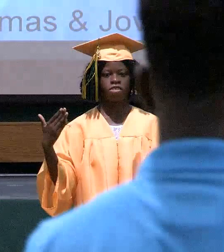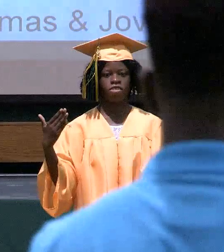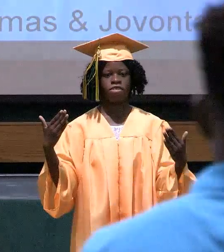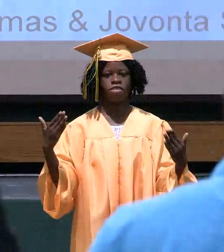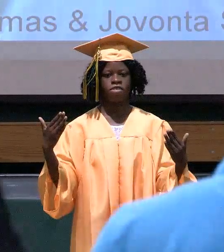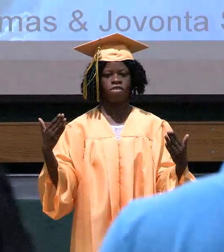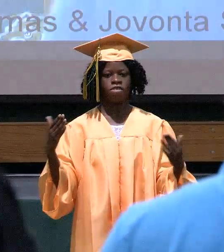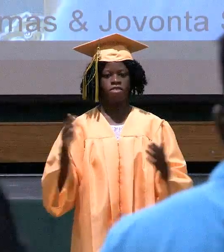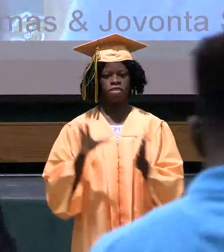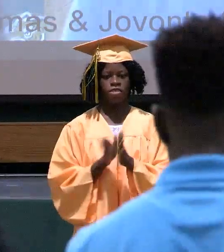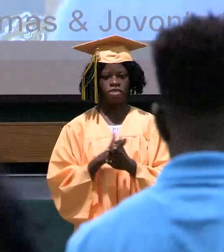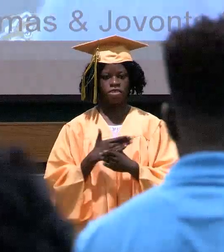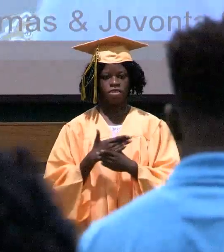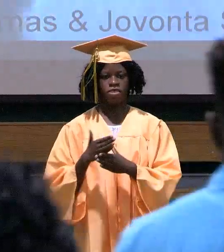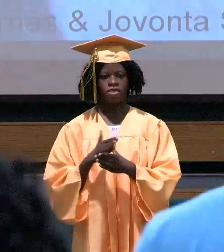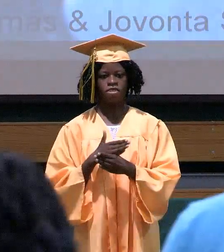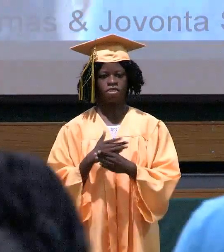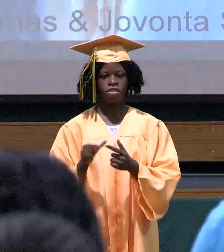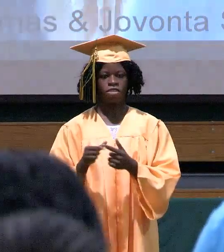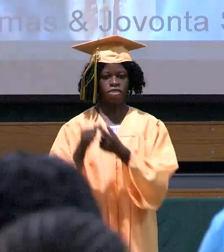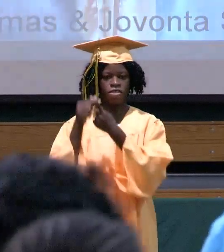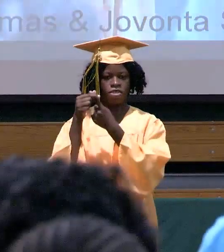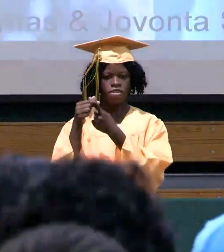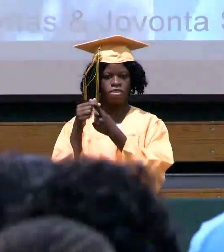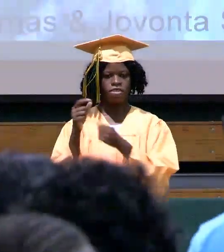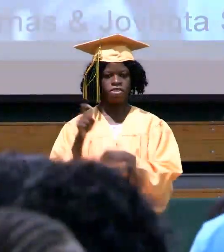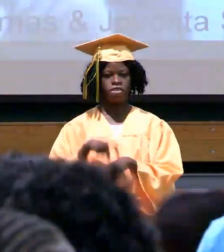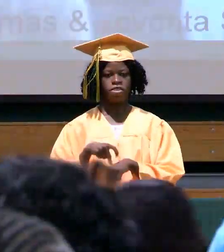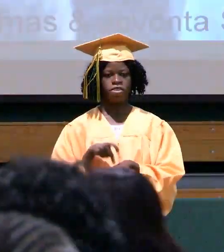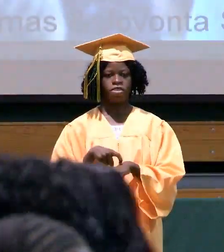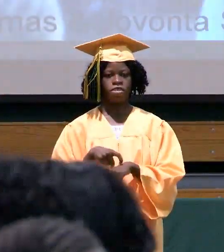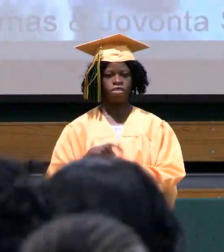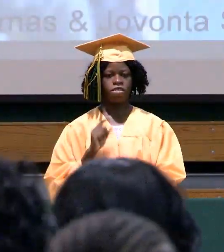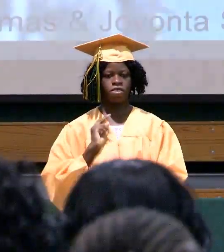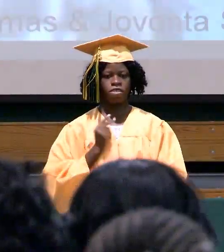Thank you for sharing this special time with us.